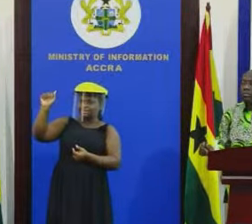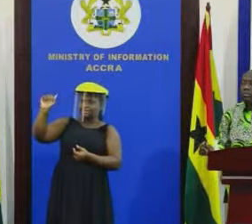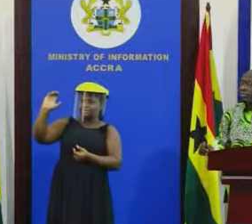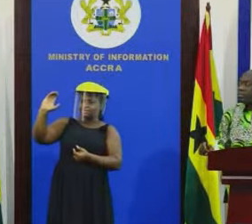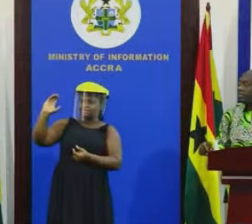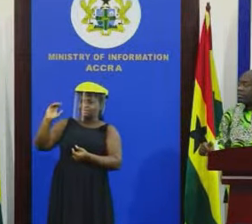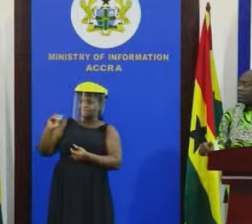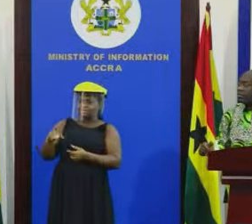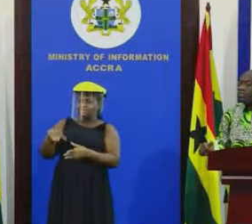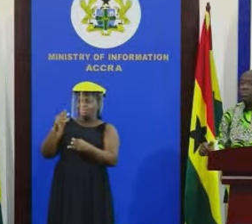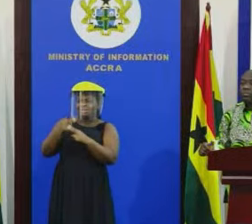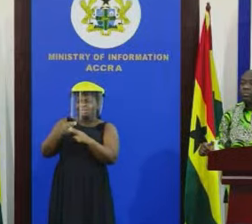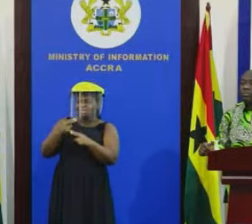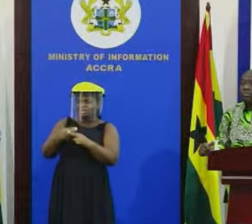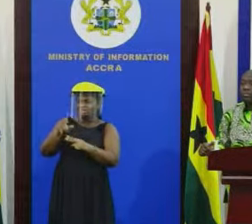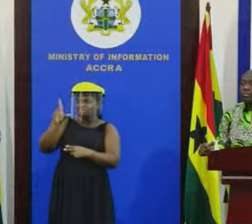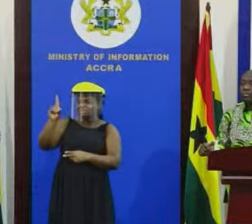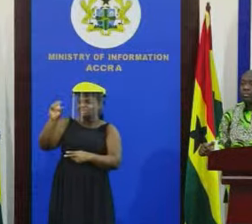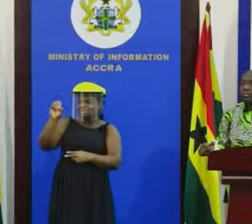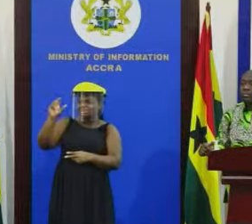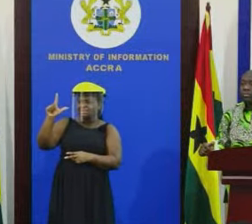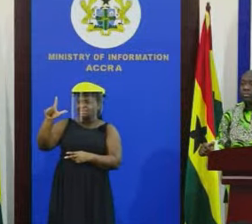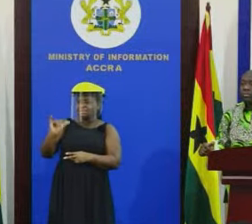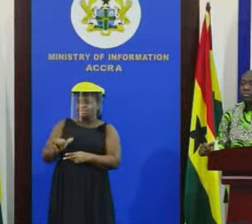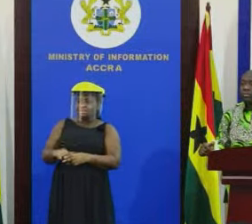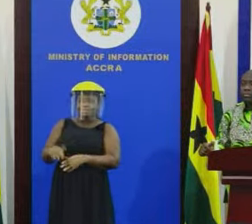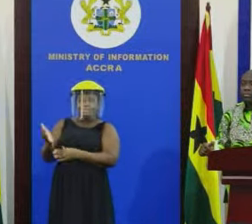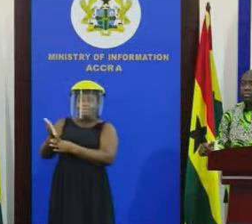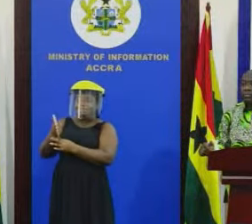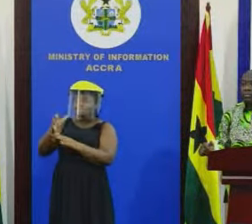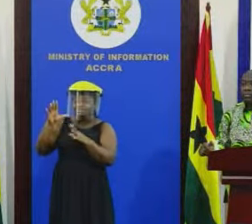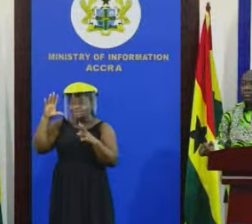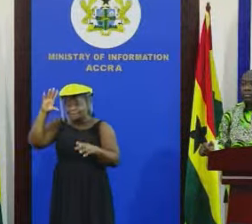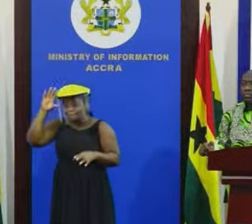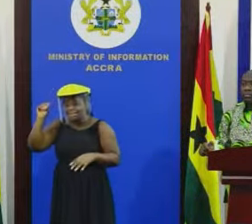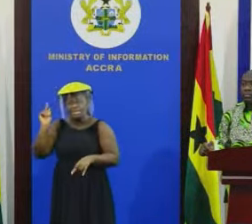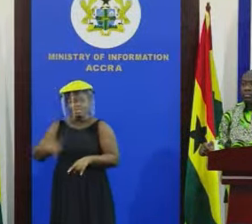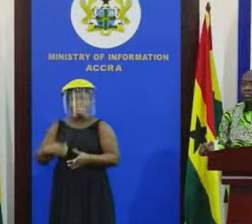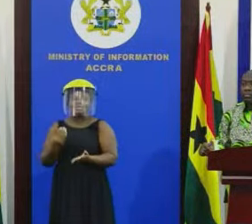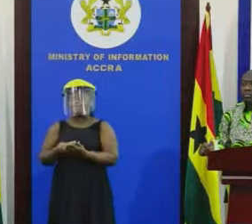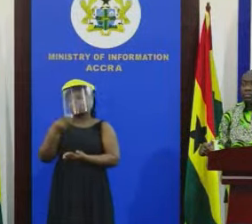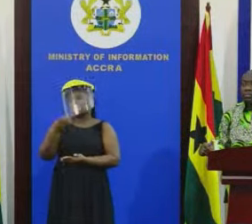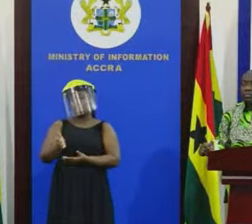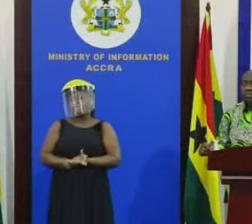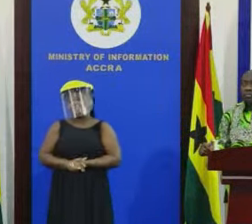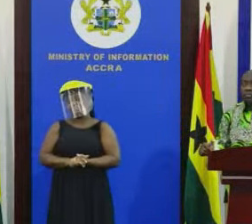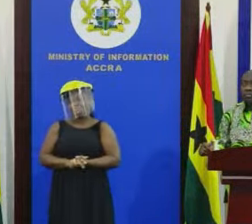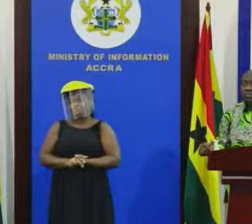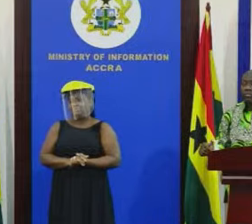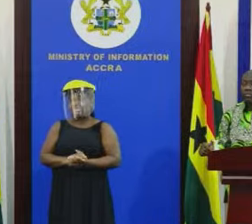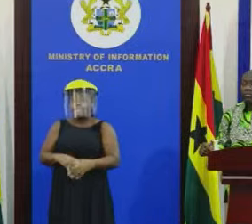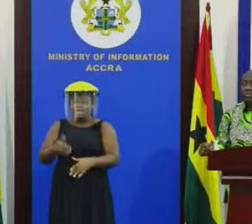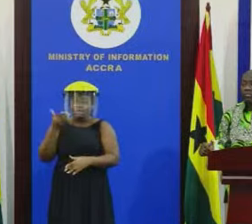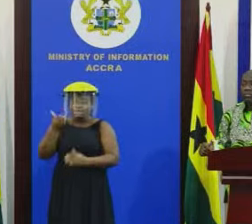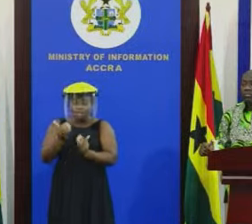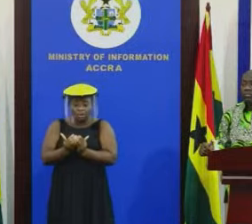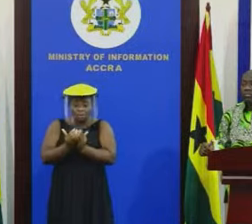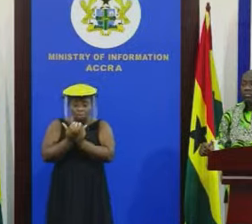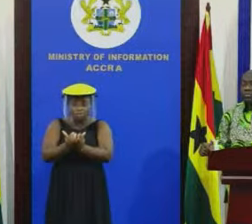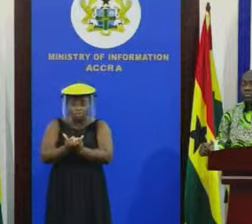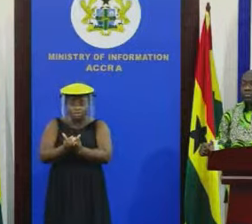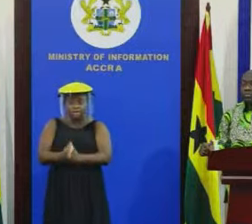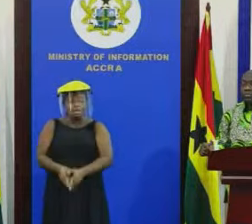They call them dandy. So this is not what a fisherman can afford, a small fisherman you are concerned about can afford. These are